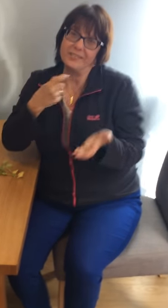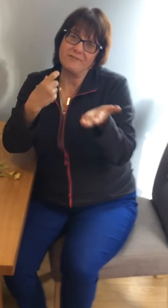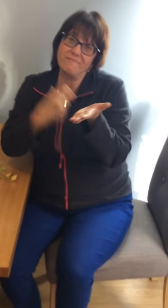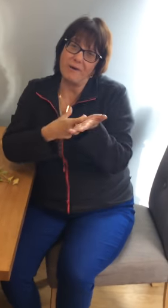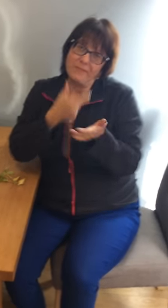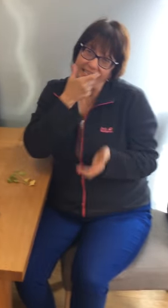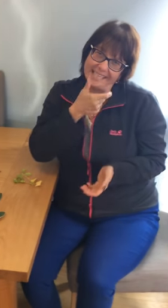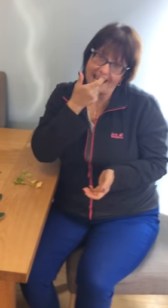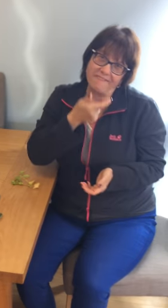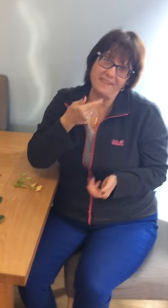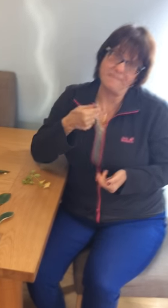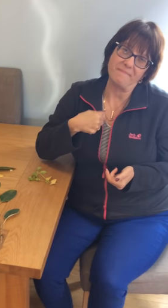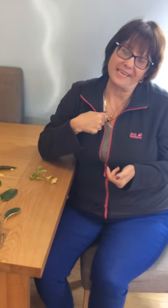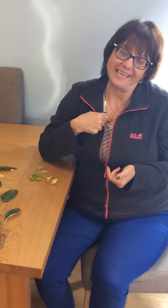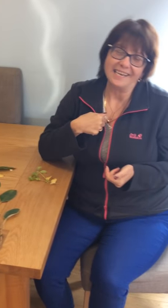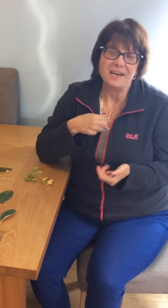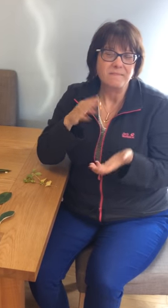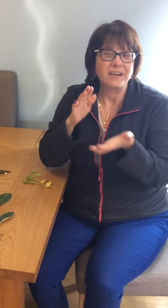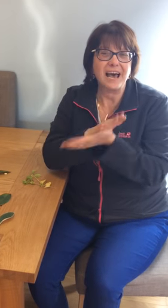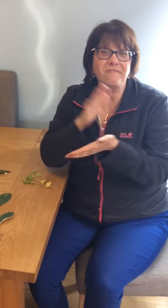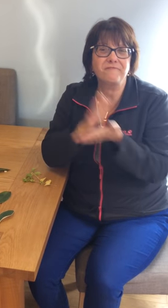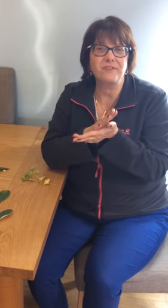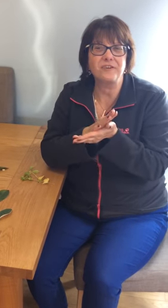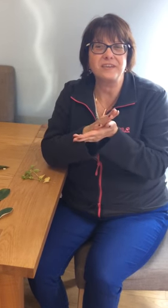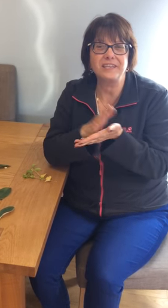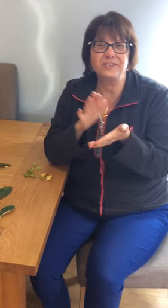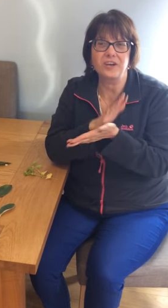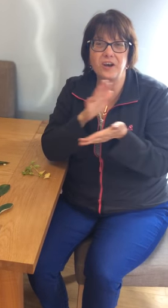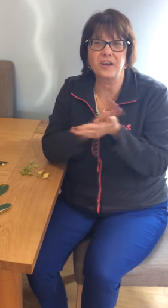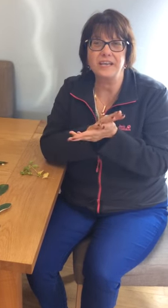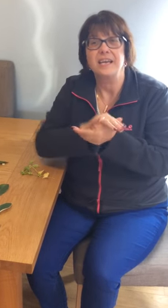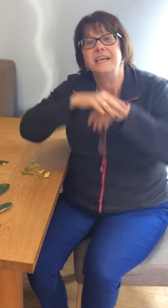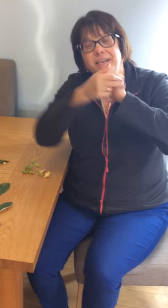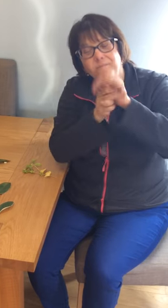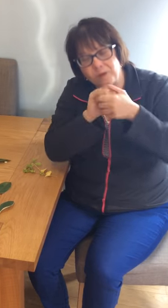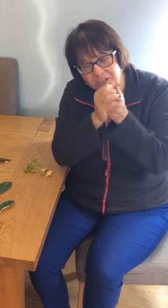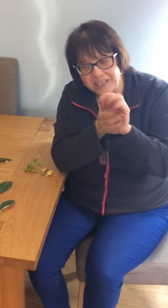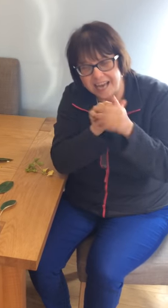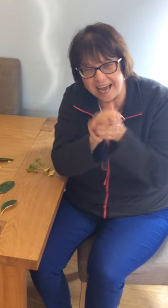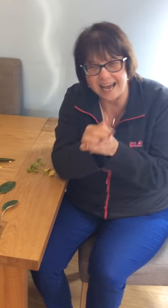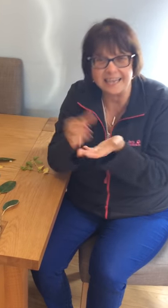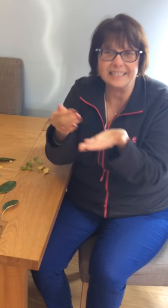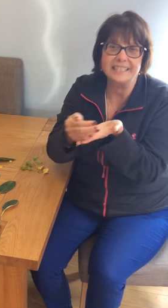son Robbie's laughing at me. But have fun, enjoy. Keep washing your hands.